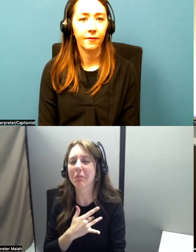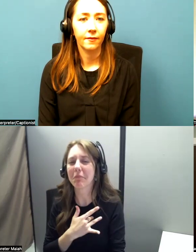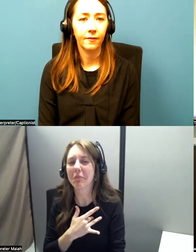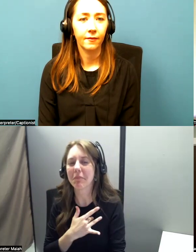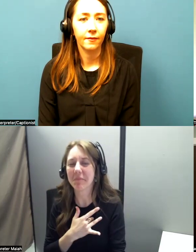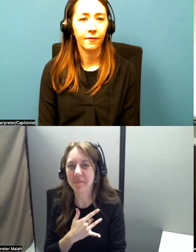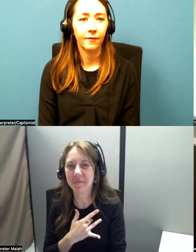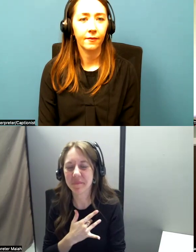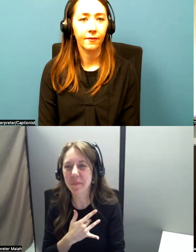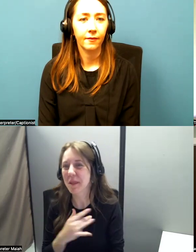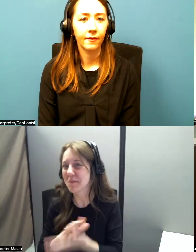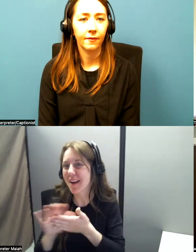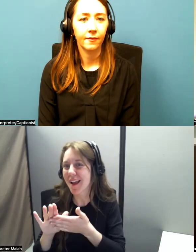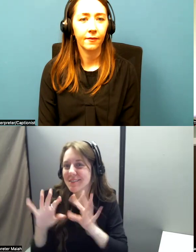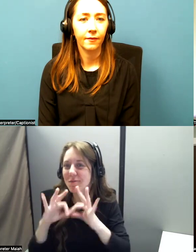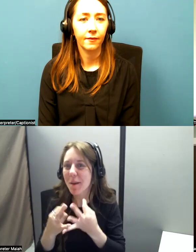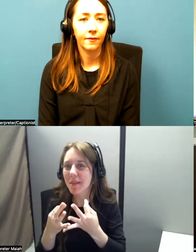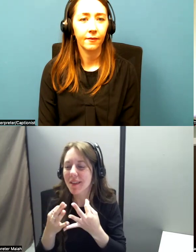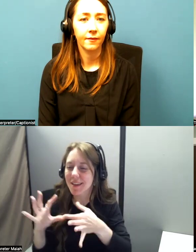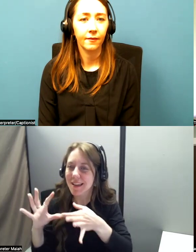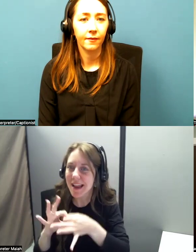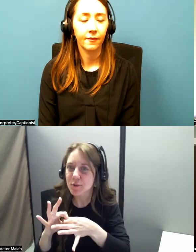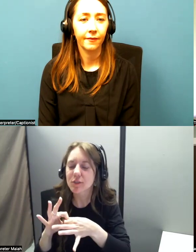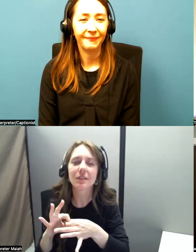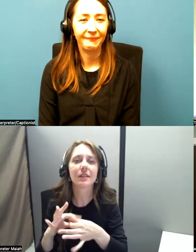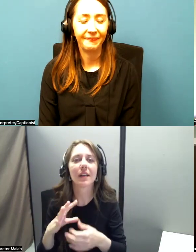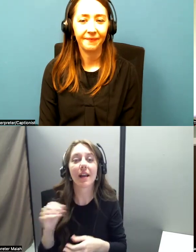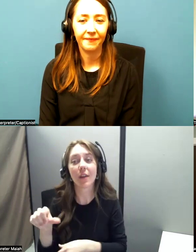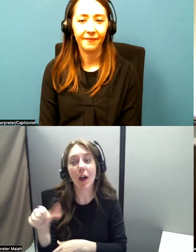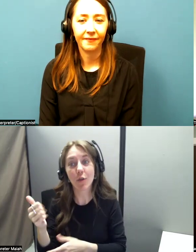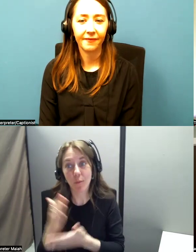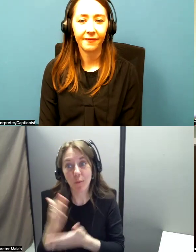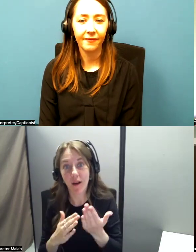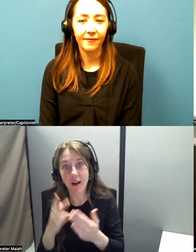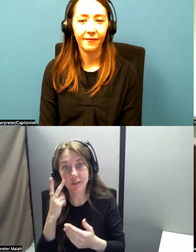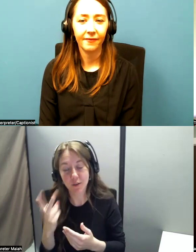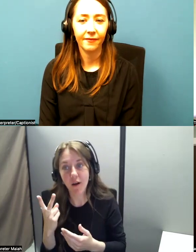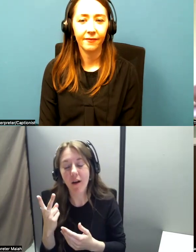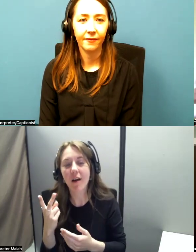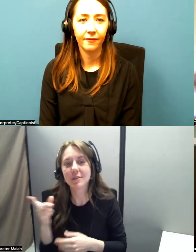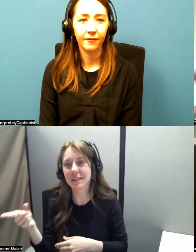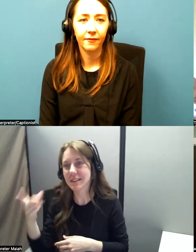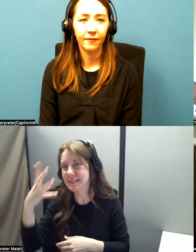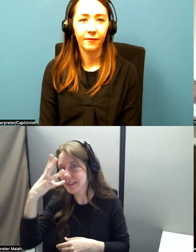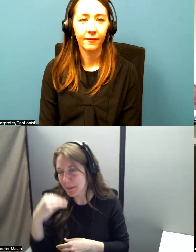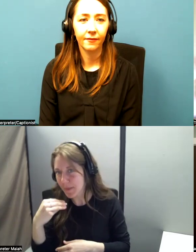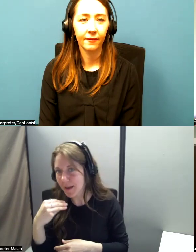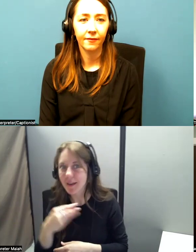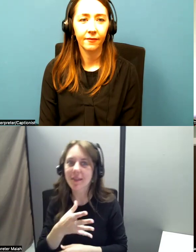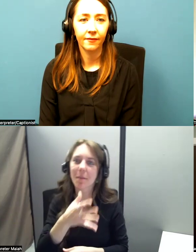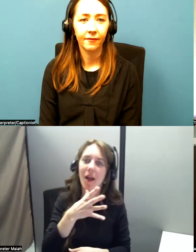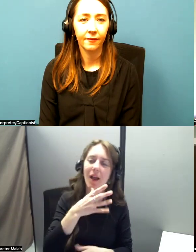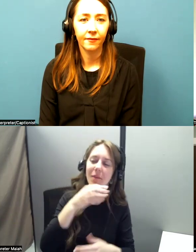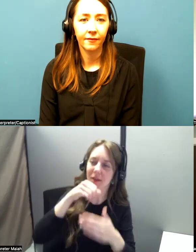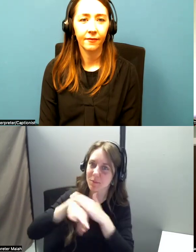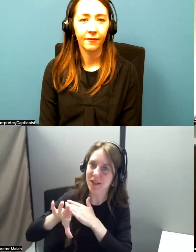like a really good family connection. And the other part I should start was like when you were sleeping and the mom comes in, put the clothes away,